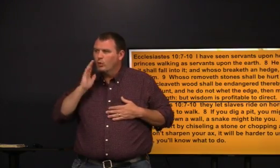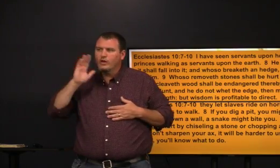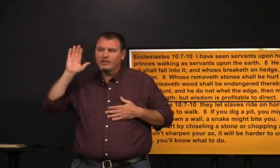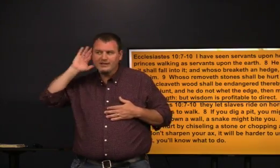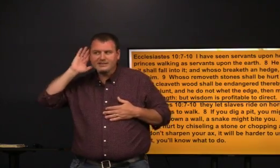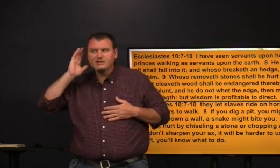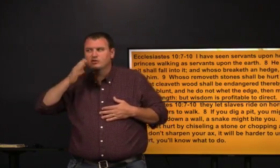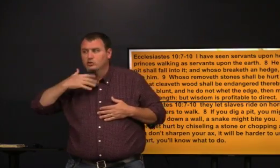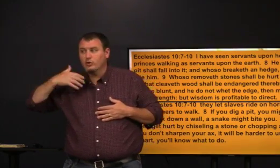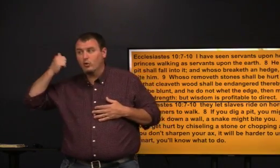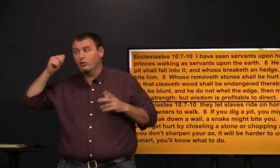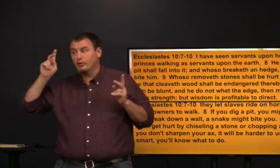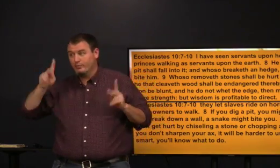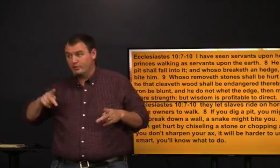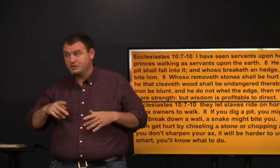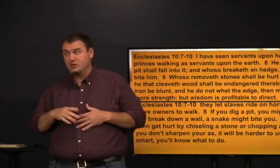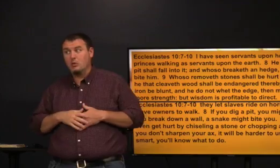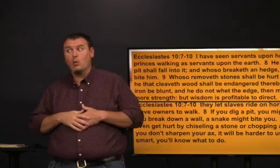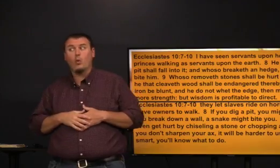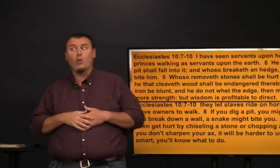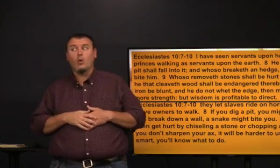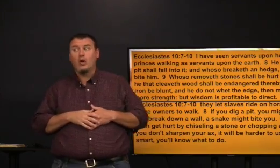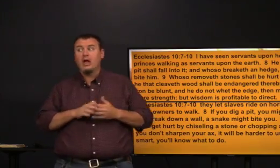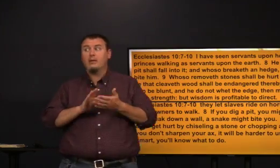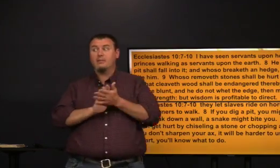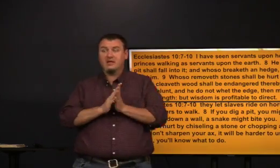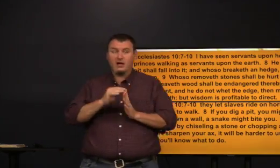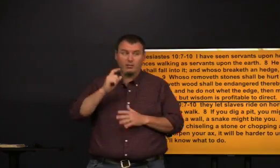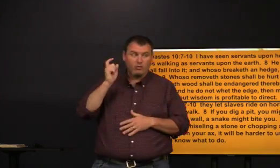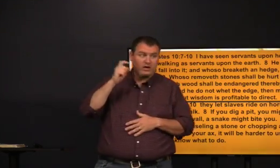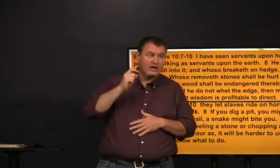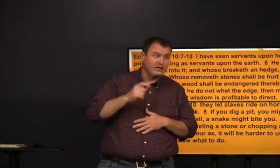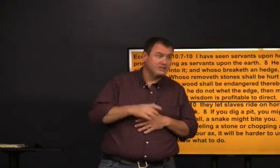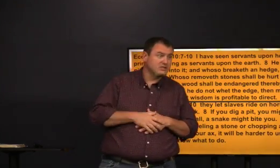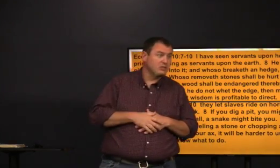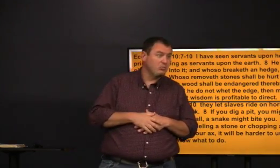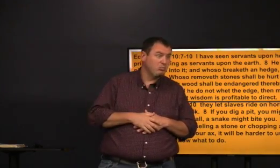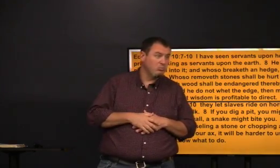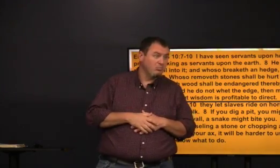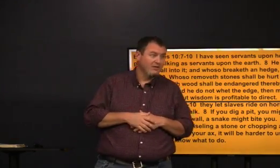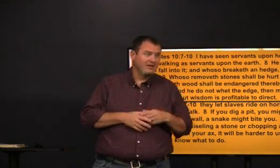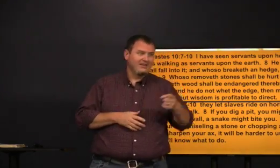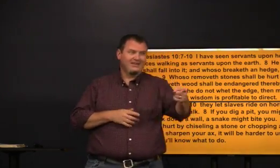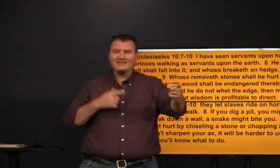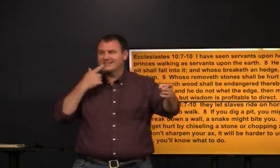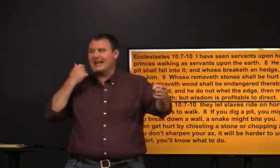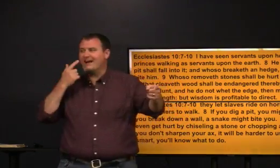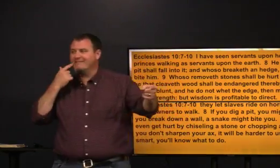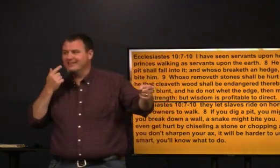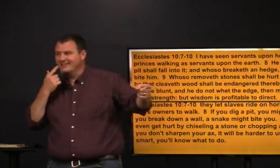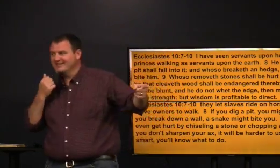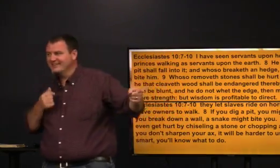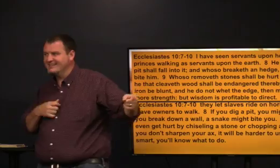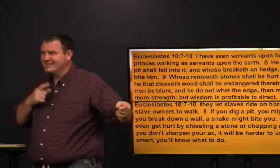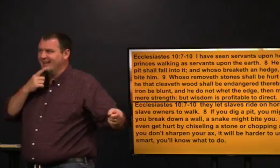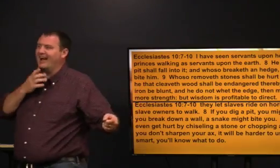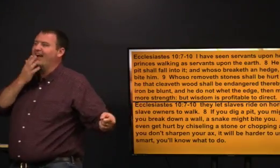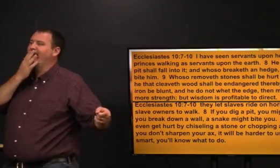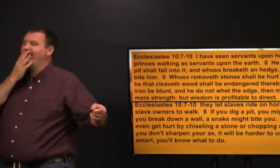will listen to an older person and become wise. He's laughing. He said, ha, ha,